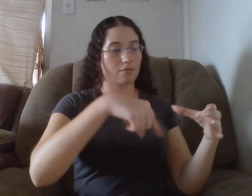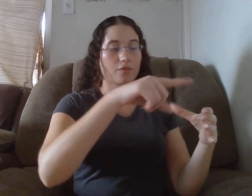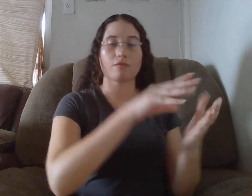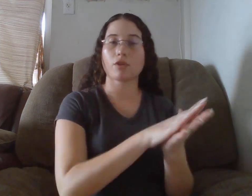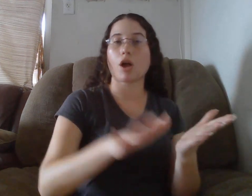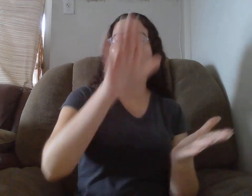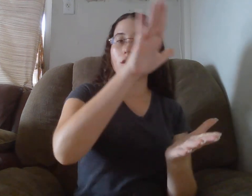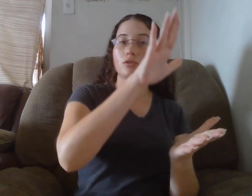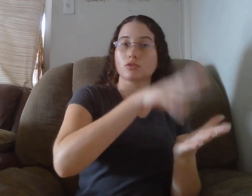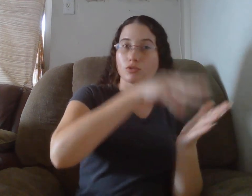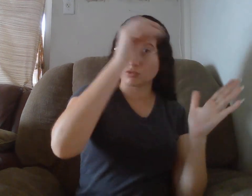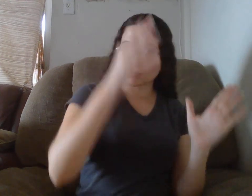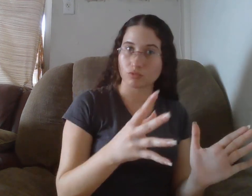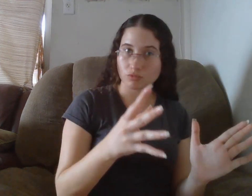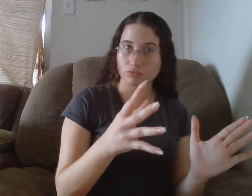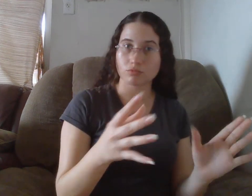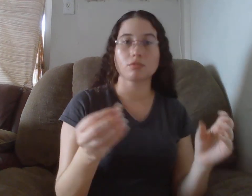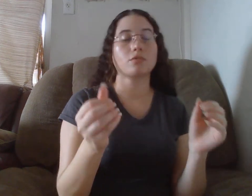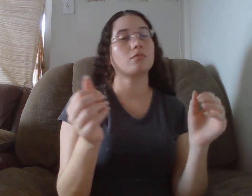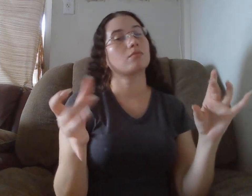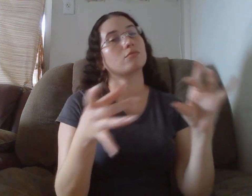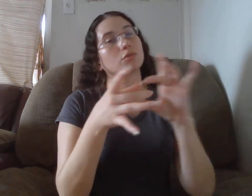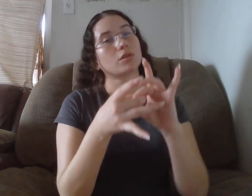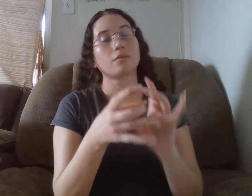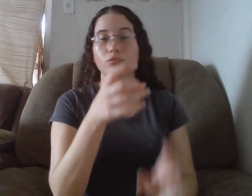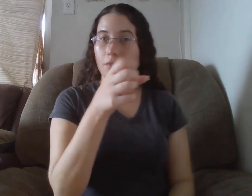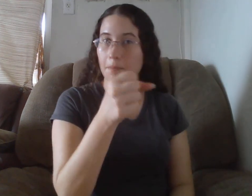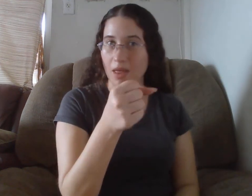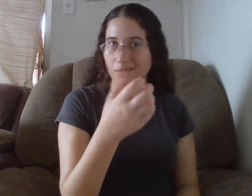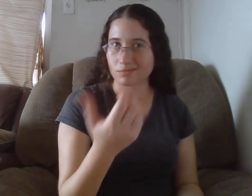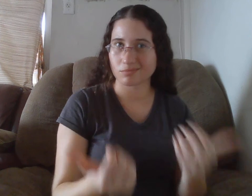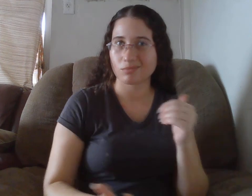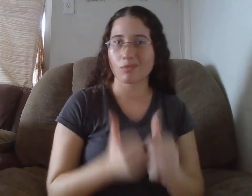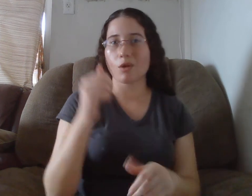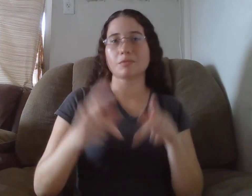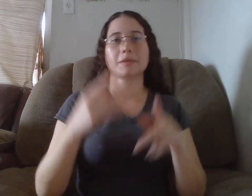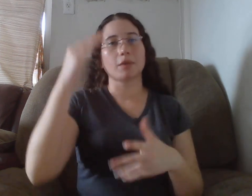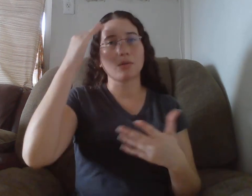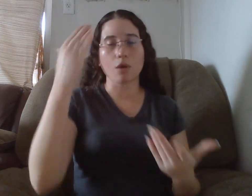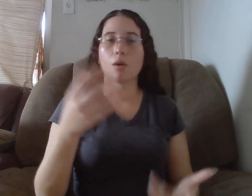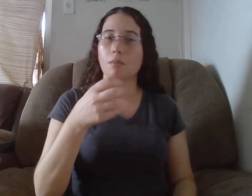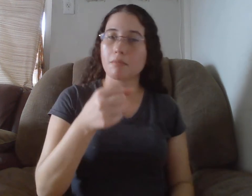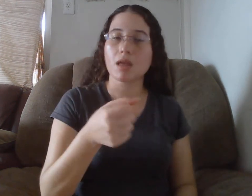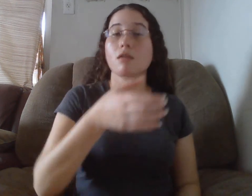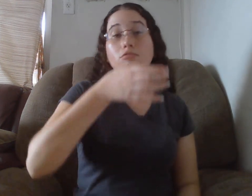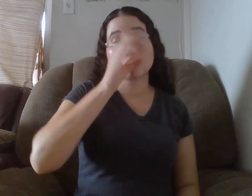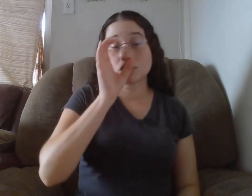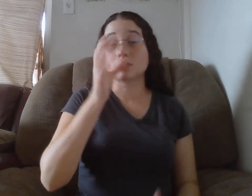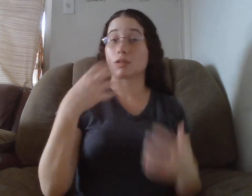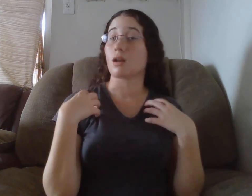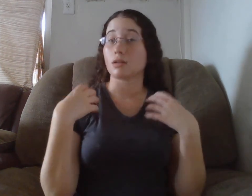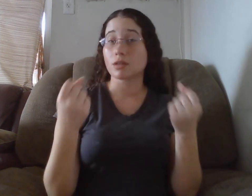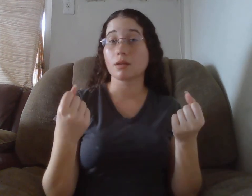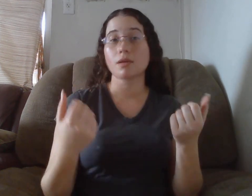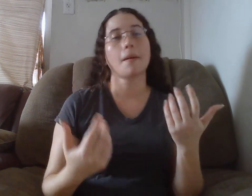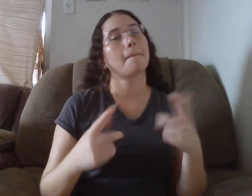milk. Most of us drink milk. Most of us understand it's healthy for us. Many of us don't drink it very regularly,